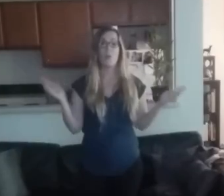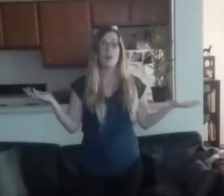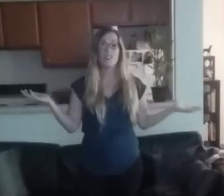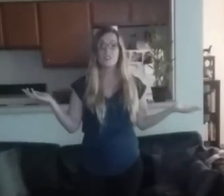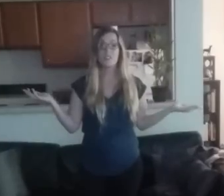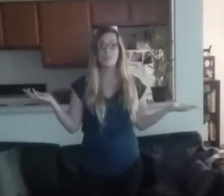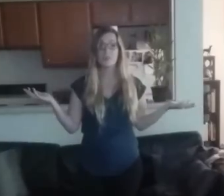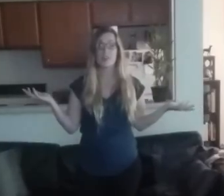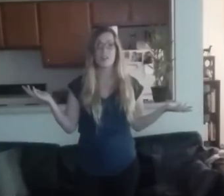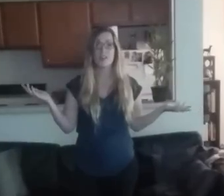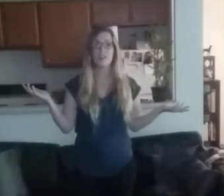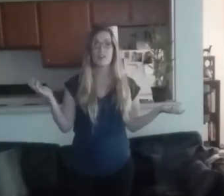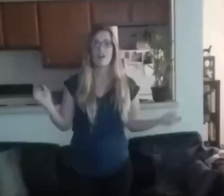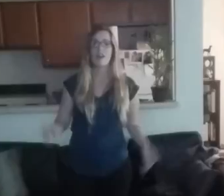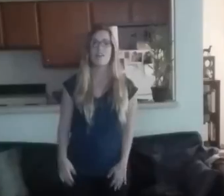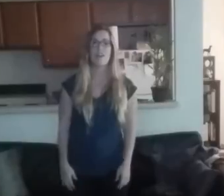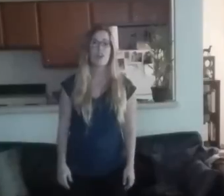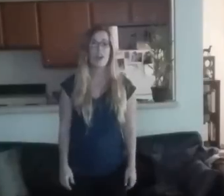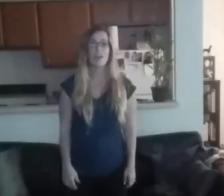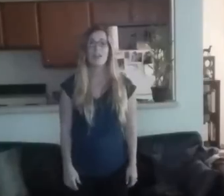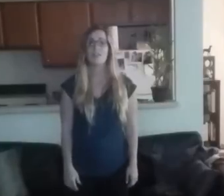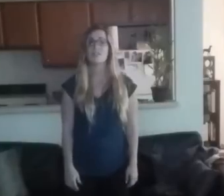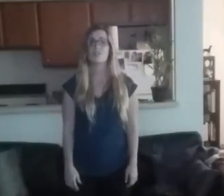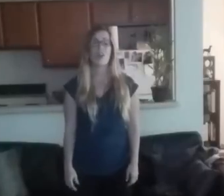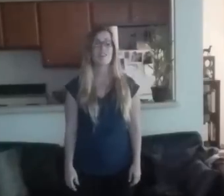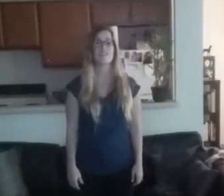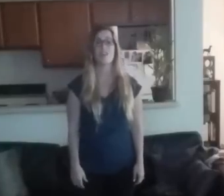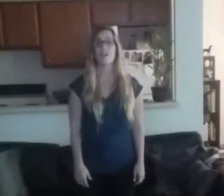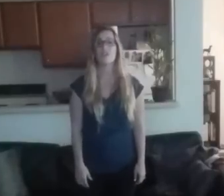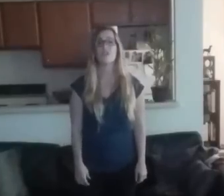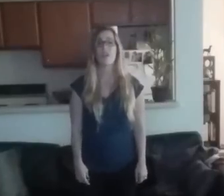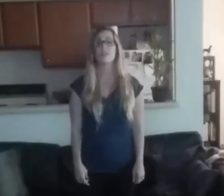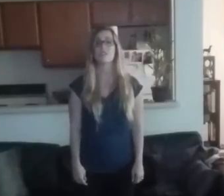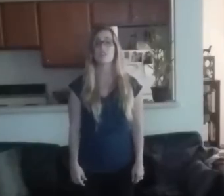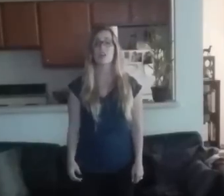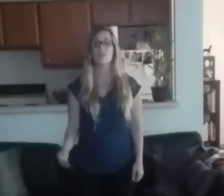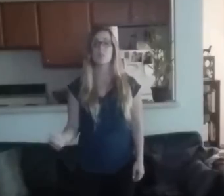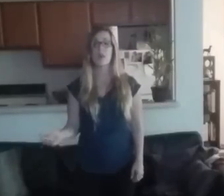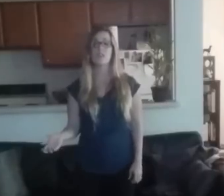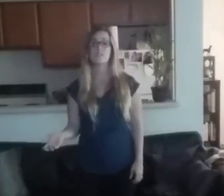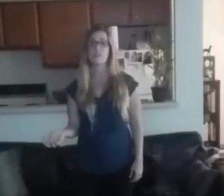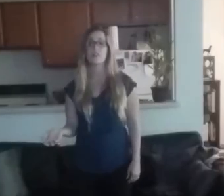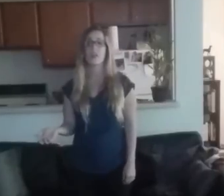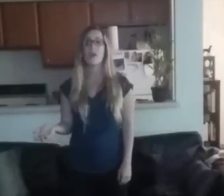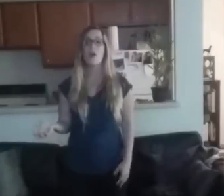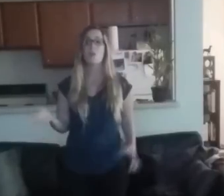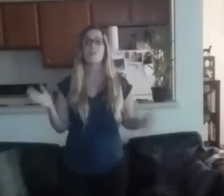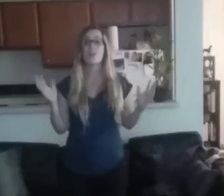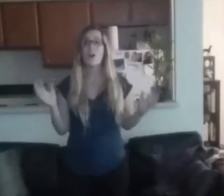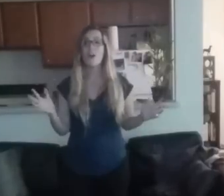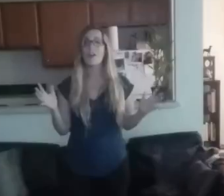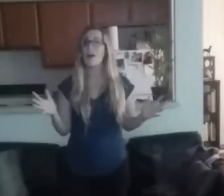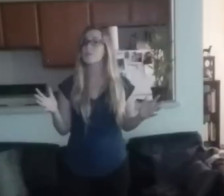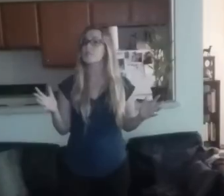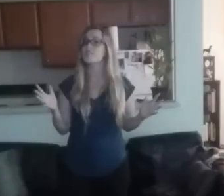what should you do with it? Neck cracking, stress, and other factors can cause pain and suffering, but there are options